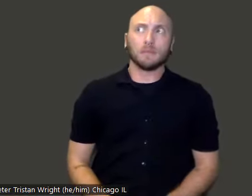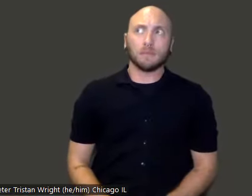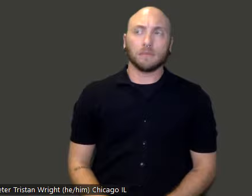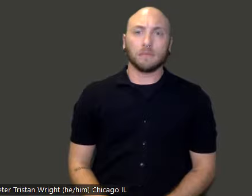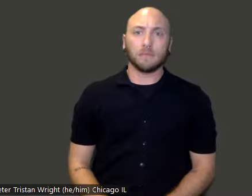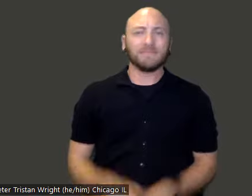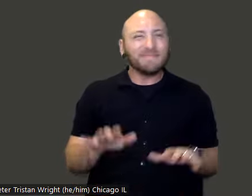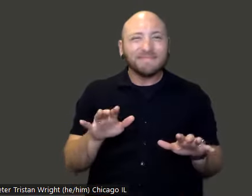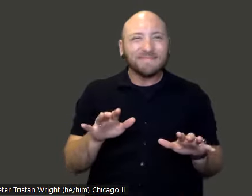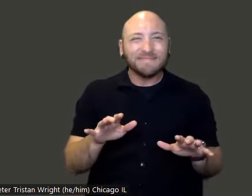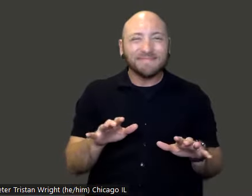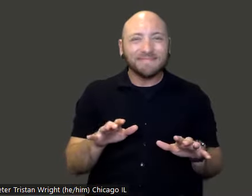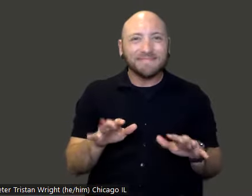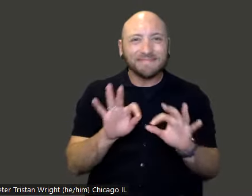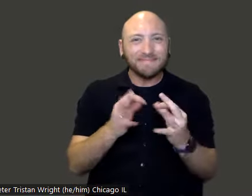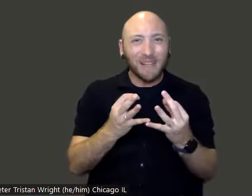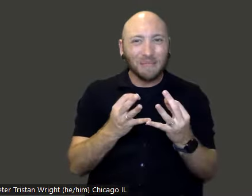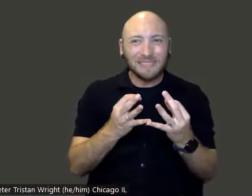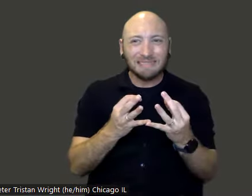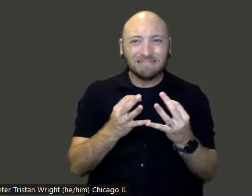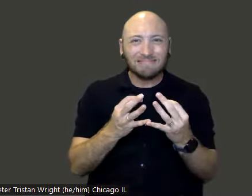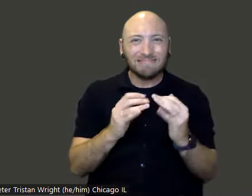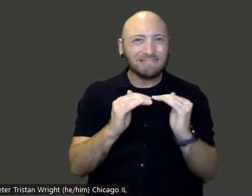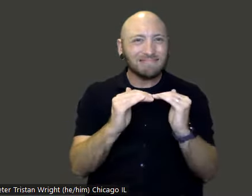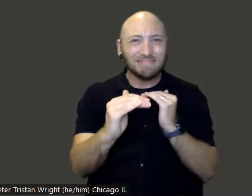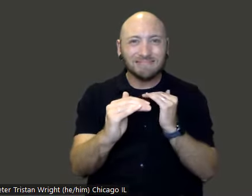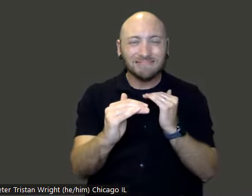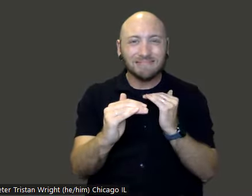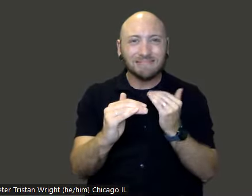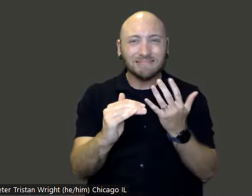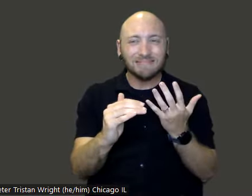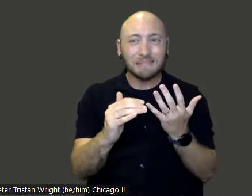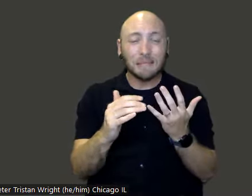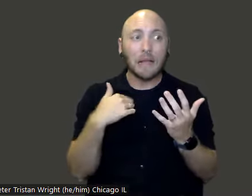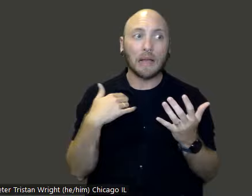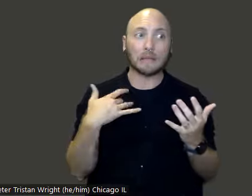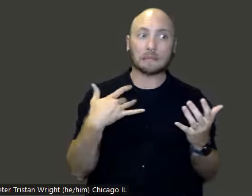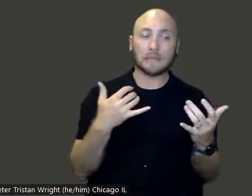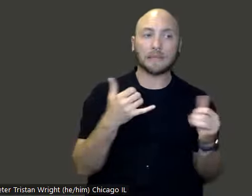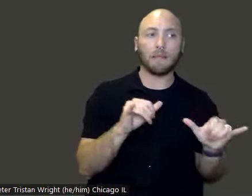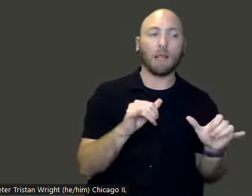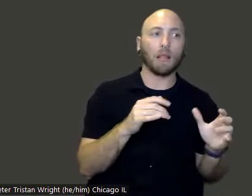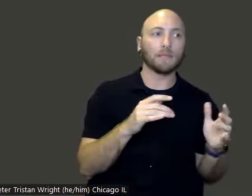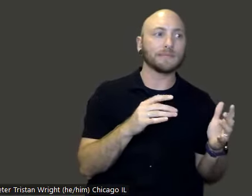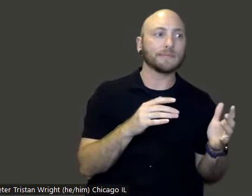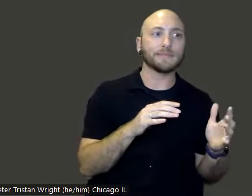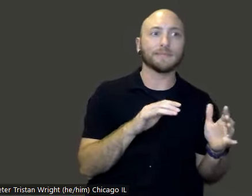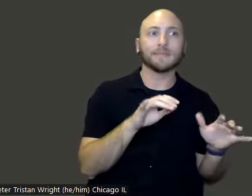nothing really changed though. I was still staying with my friends and family, and I was